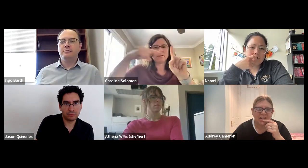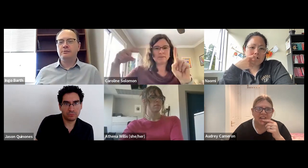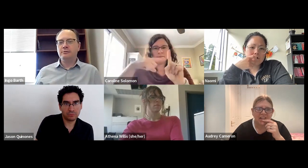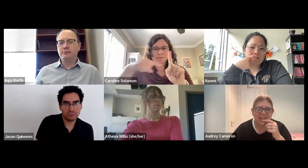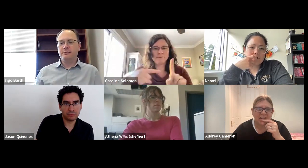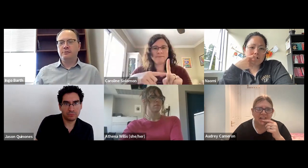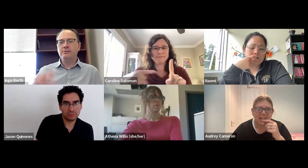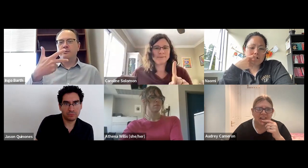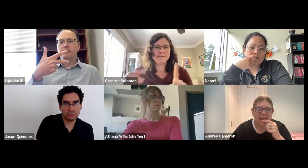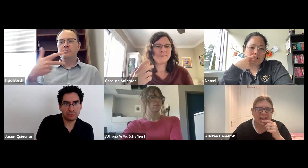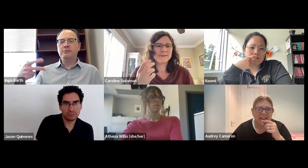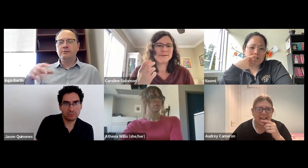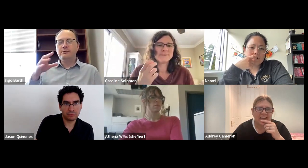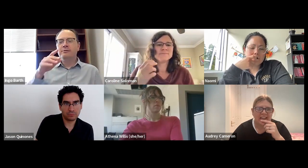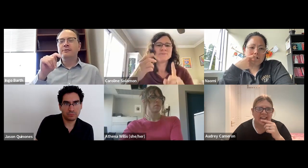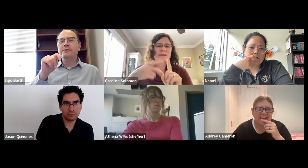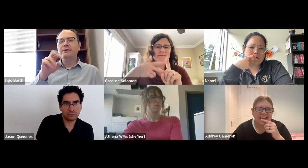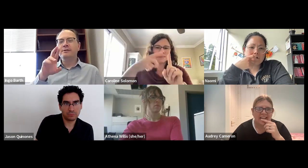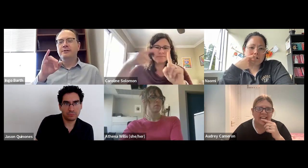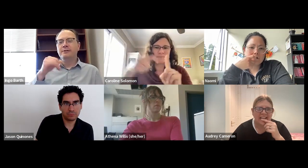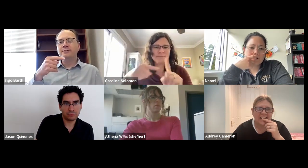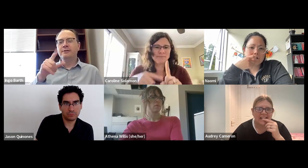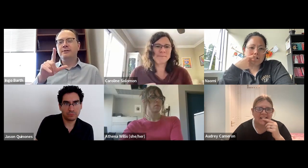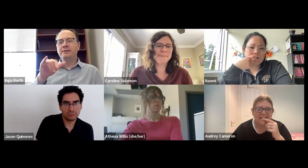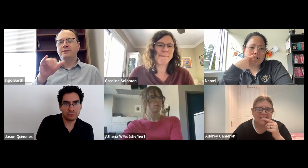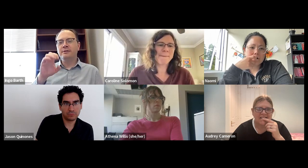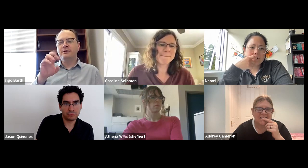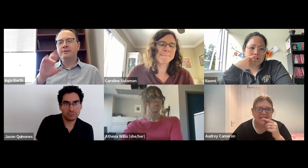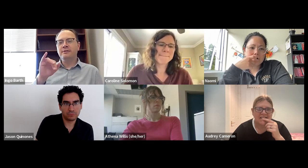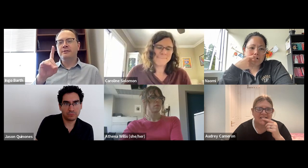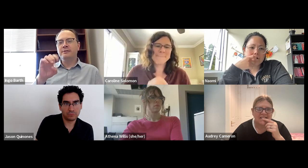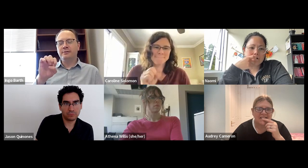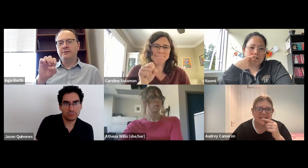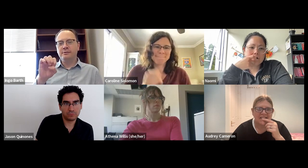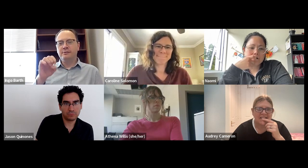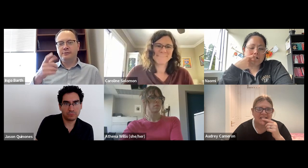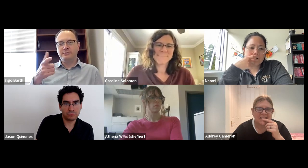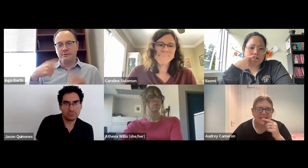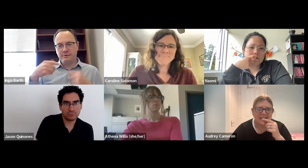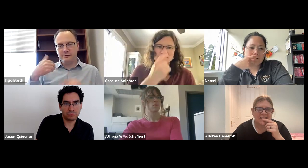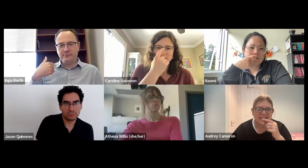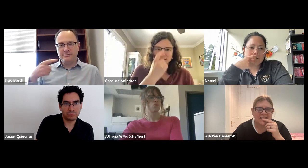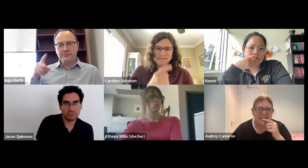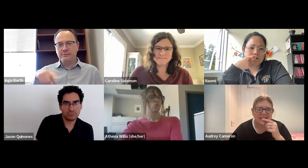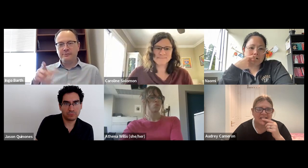Yeah, biology is important. Right. But you can, you know, see triglycerides, the three. Do you have a sign